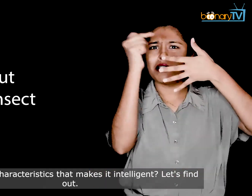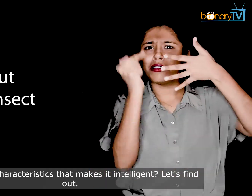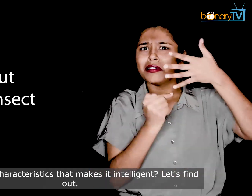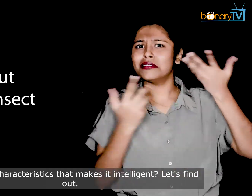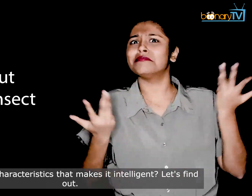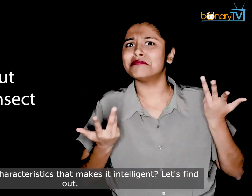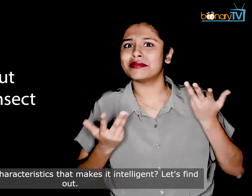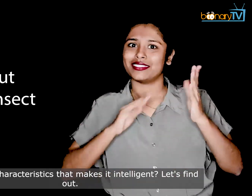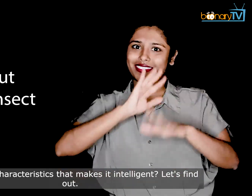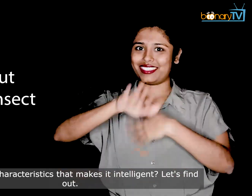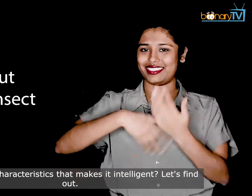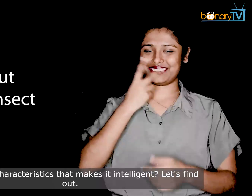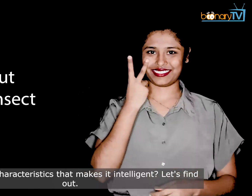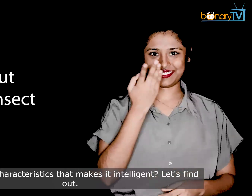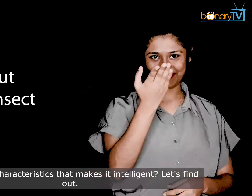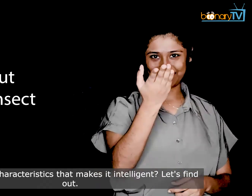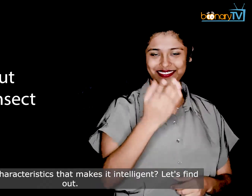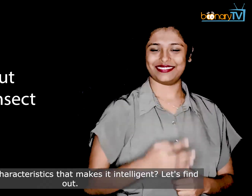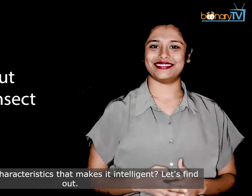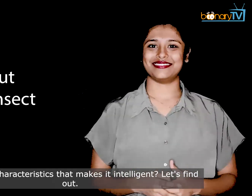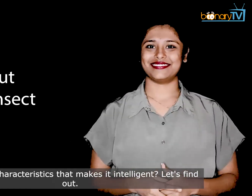that makes it intelligent? Let's find out.